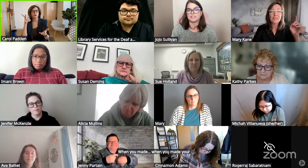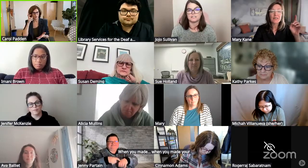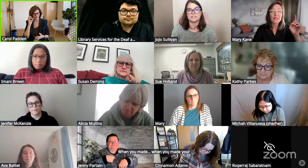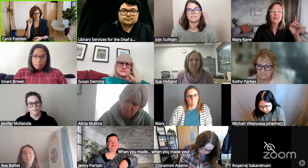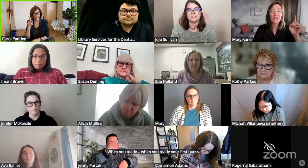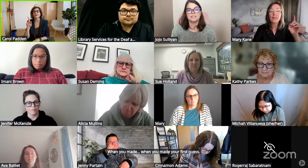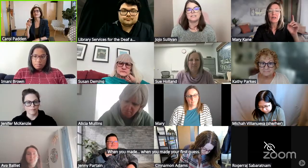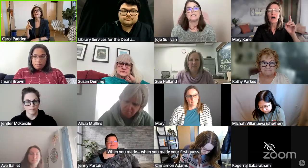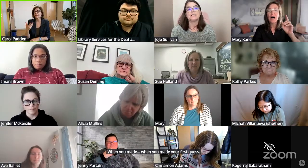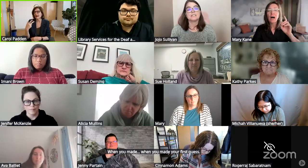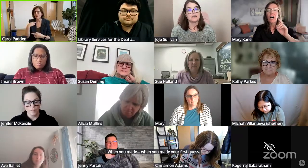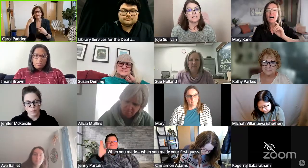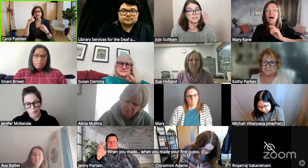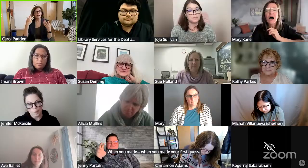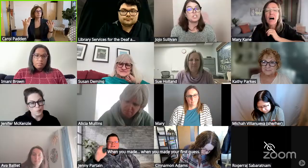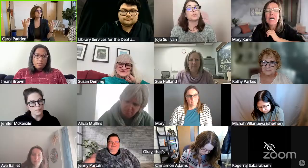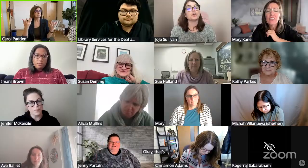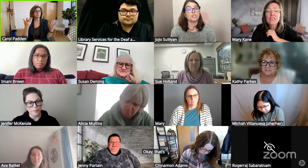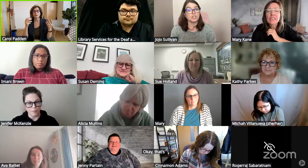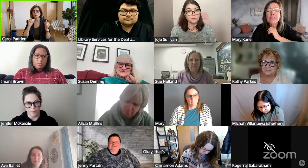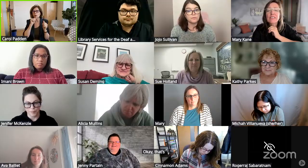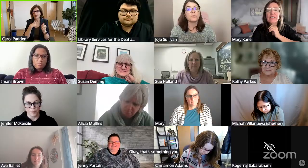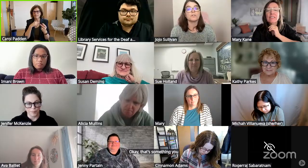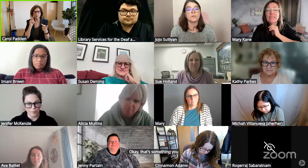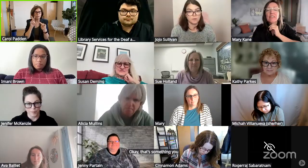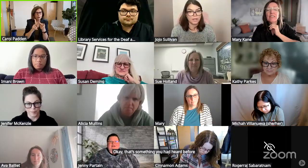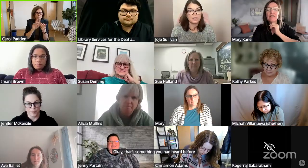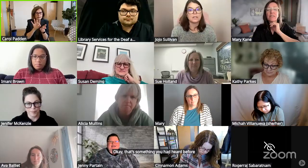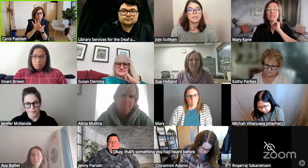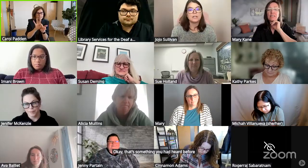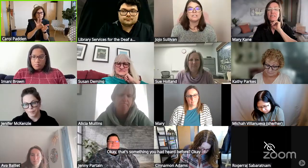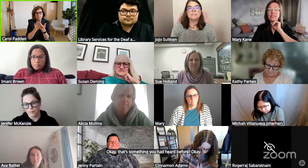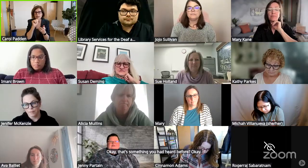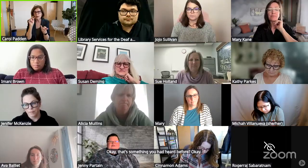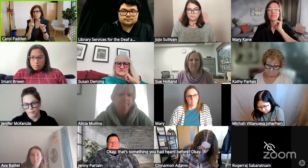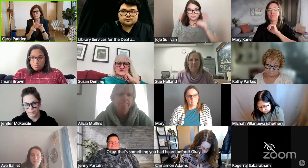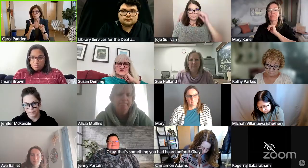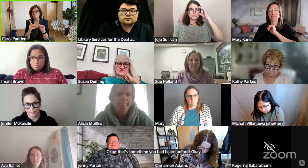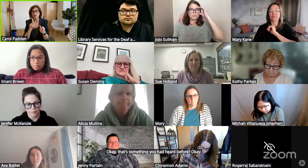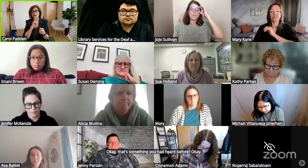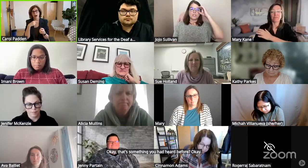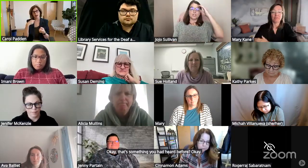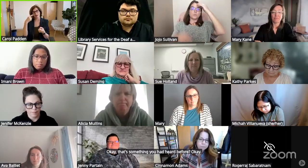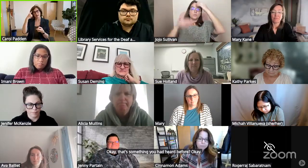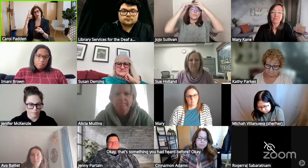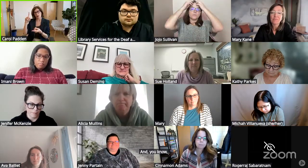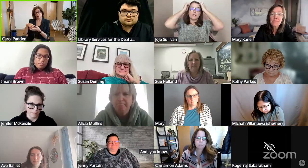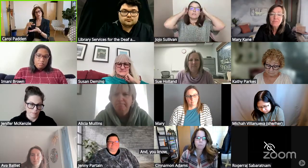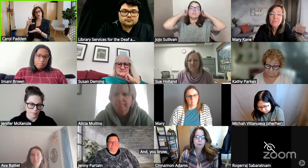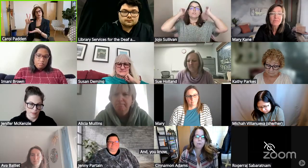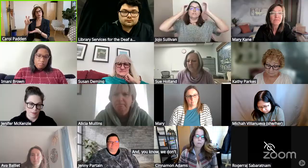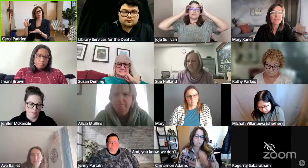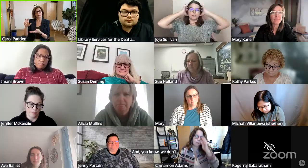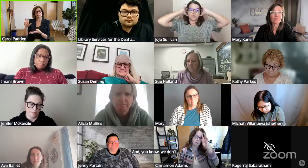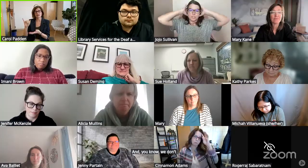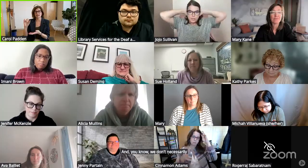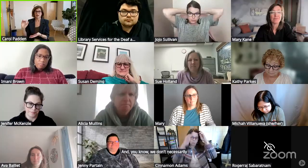guess? Okay, that's something you I had put heard before? Okay. And we don't necessarily think we have the